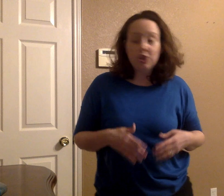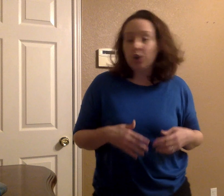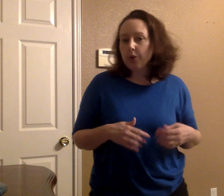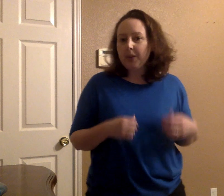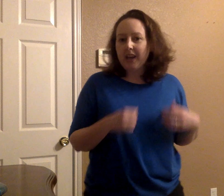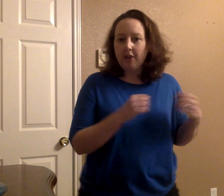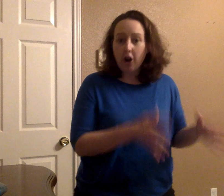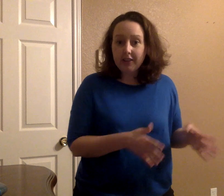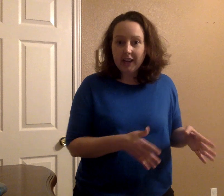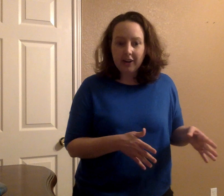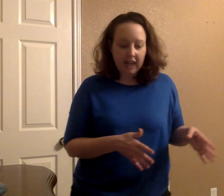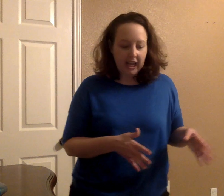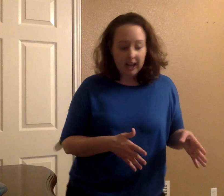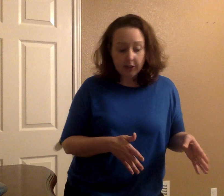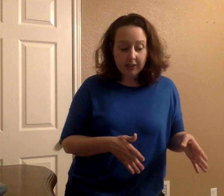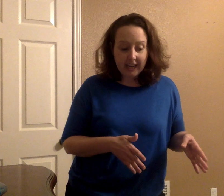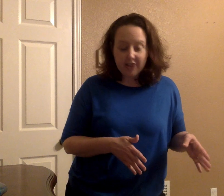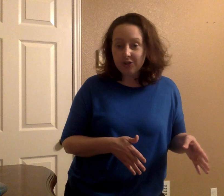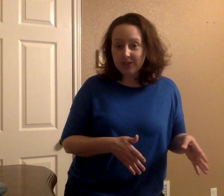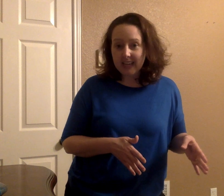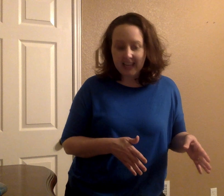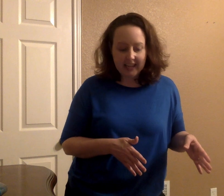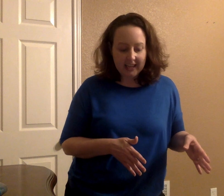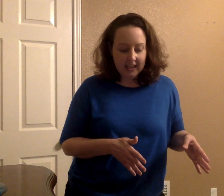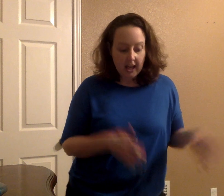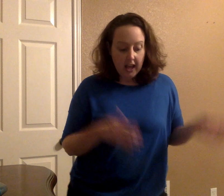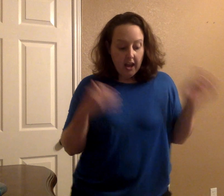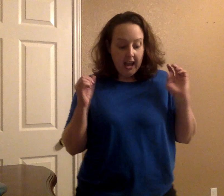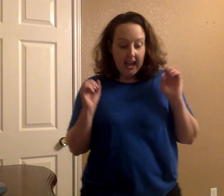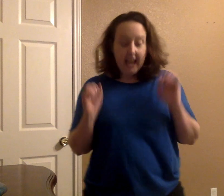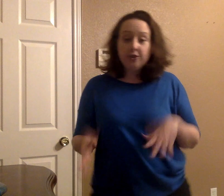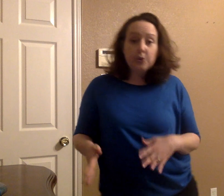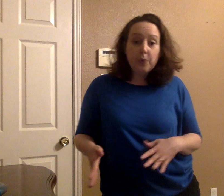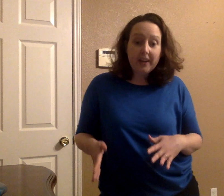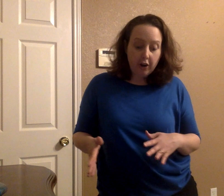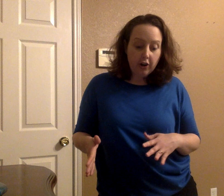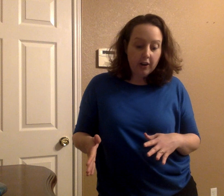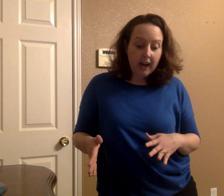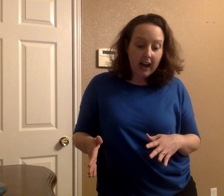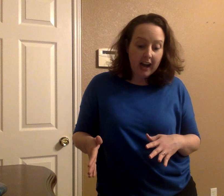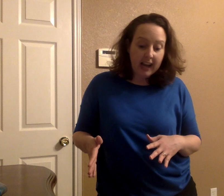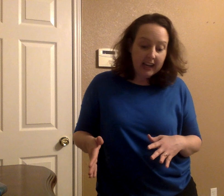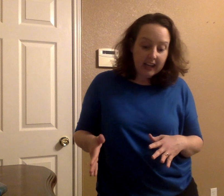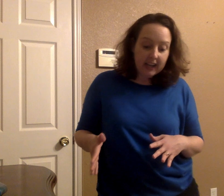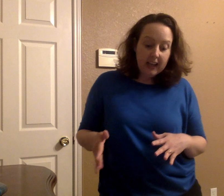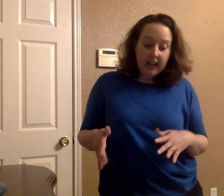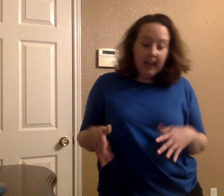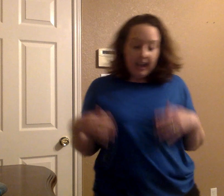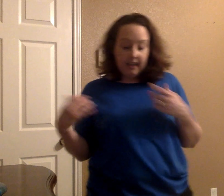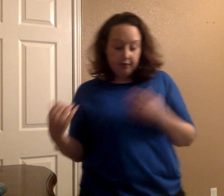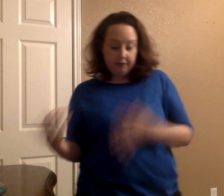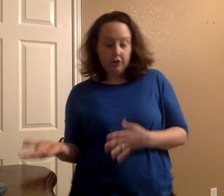the song where we have Hark the Herald Angels Sing, Angels We Have Heard on High, and The First